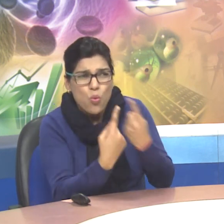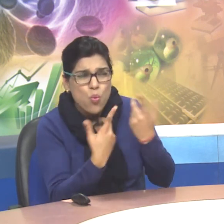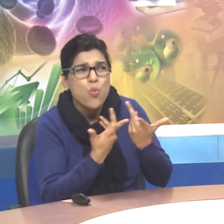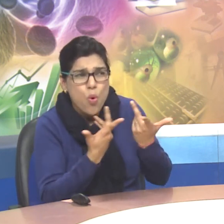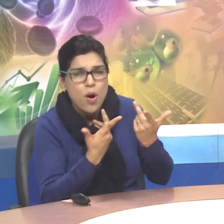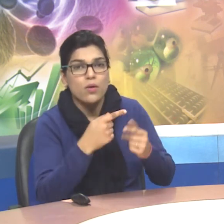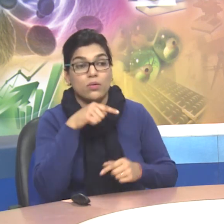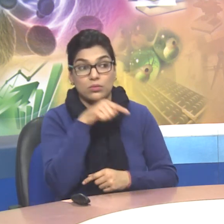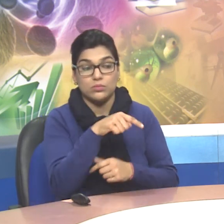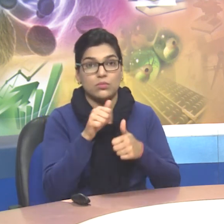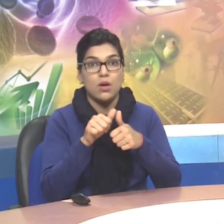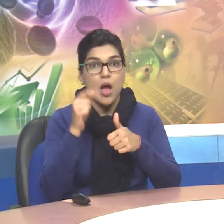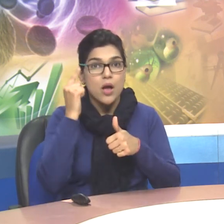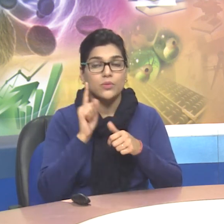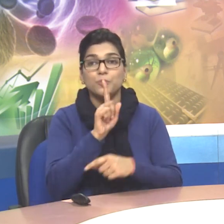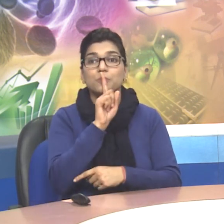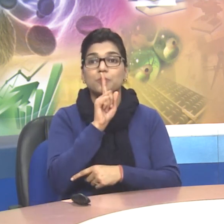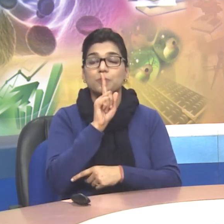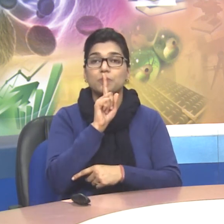wobbling on heavy feet,